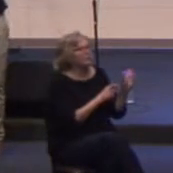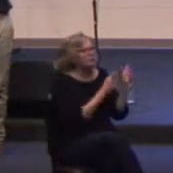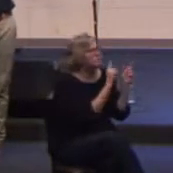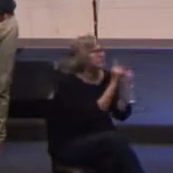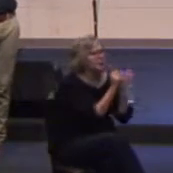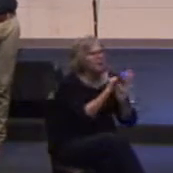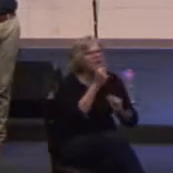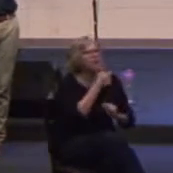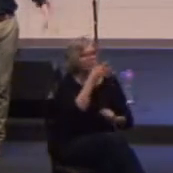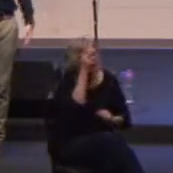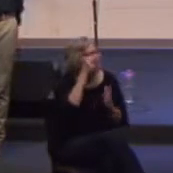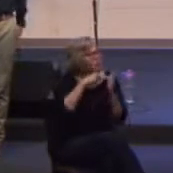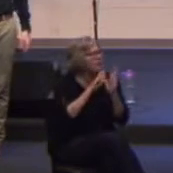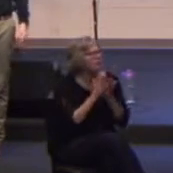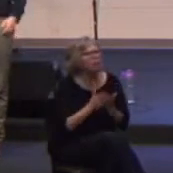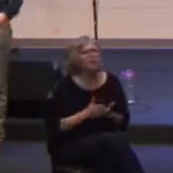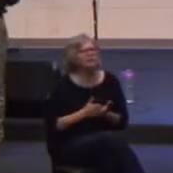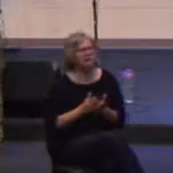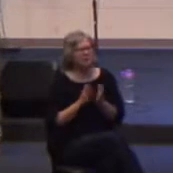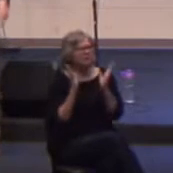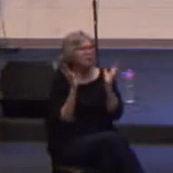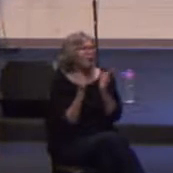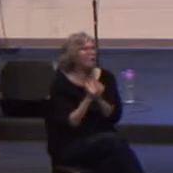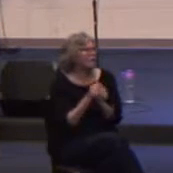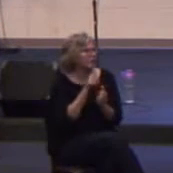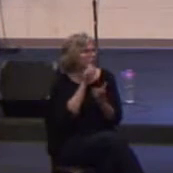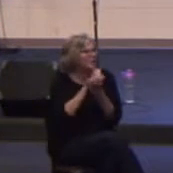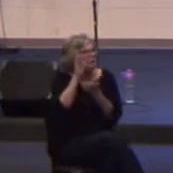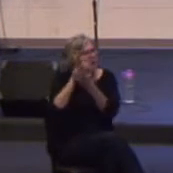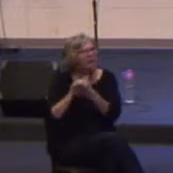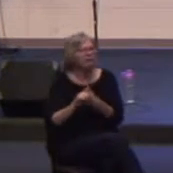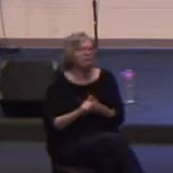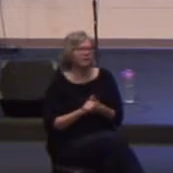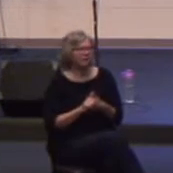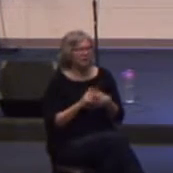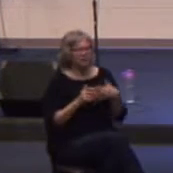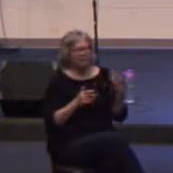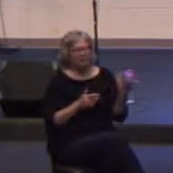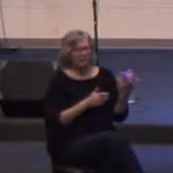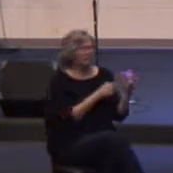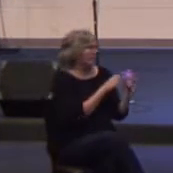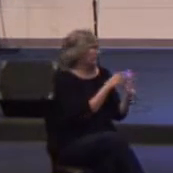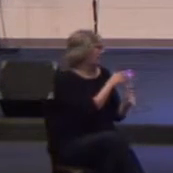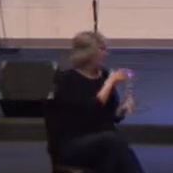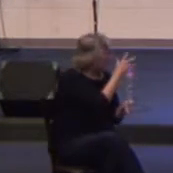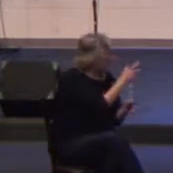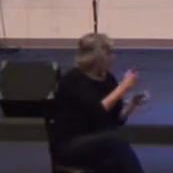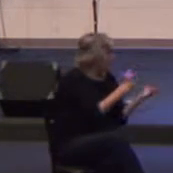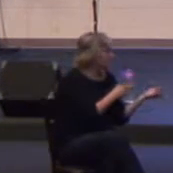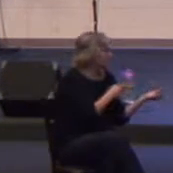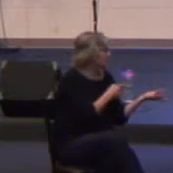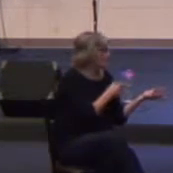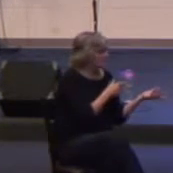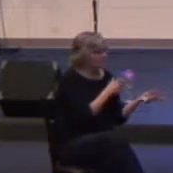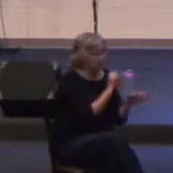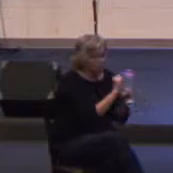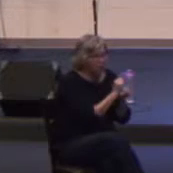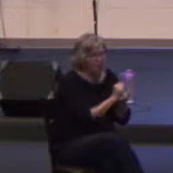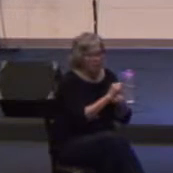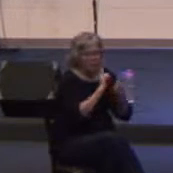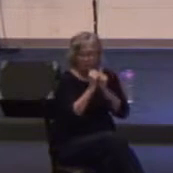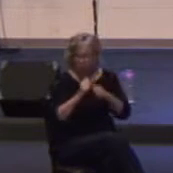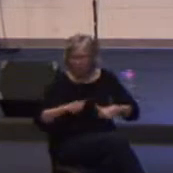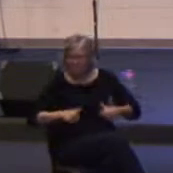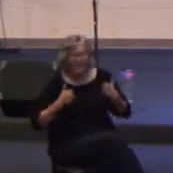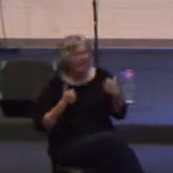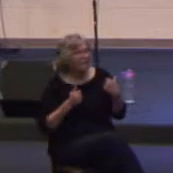You need to, have conversations with your spouse. In parenting, in work, in sports, in every area of life, we know making a commitment